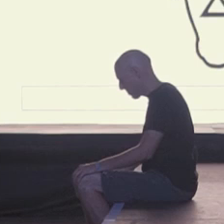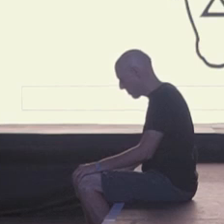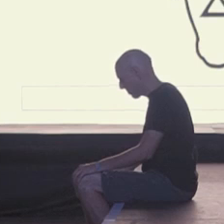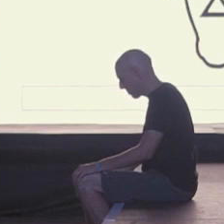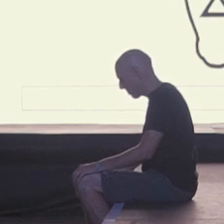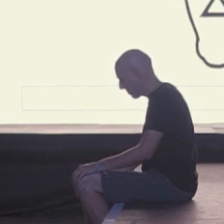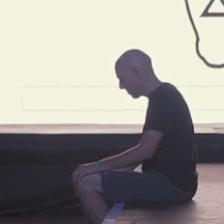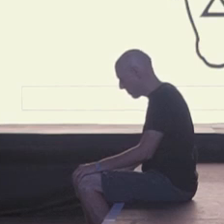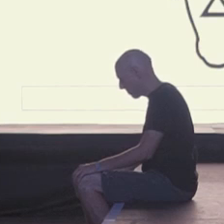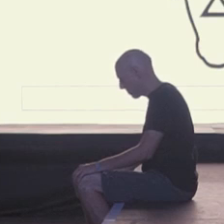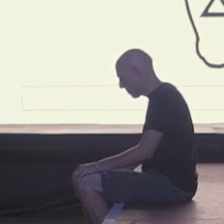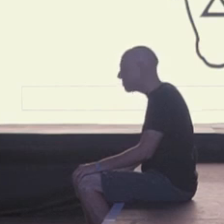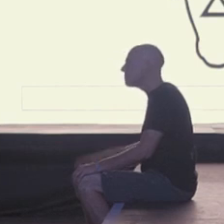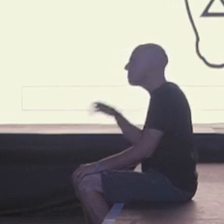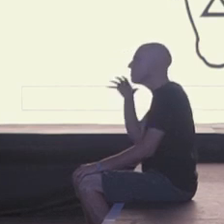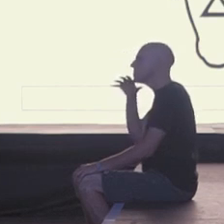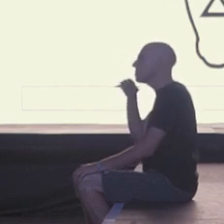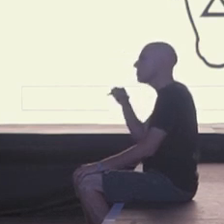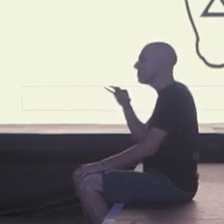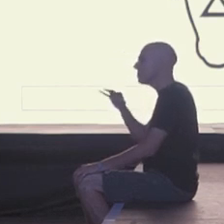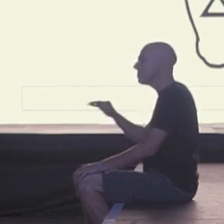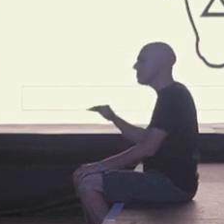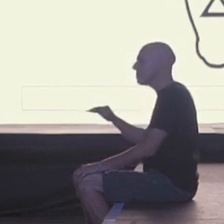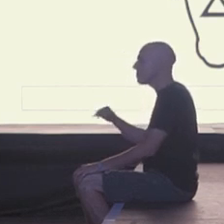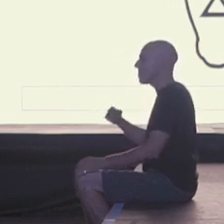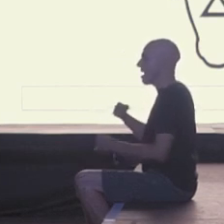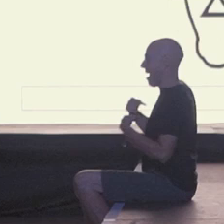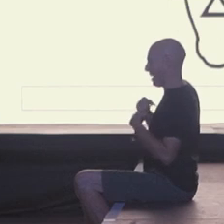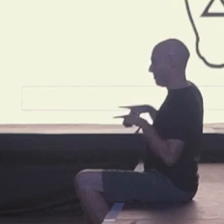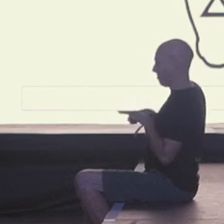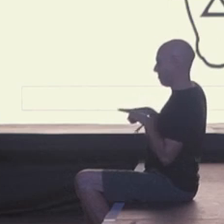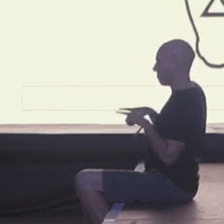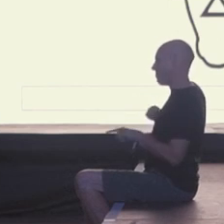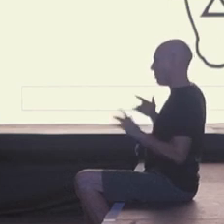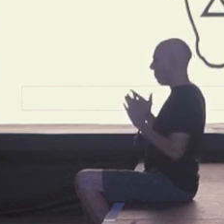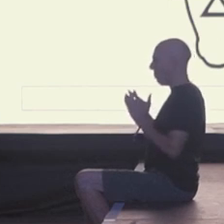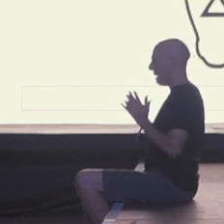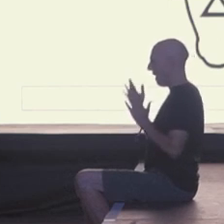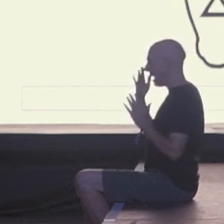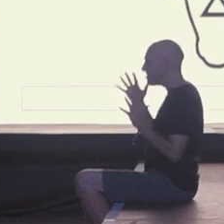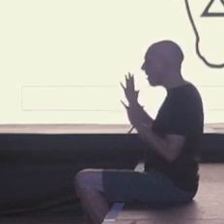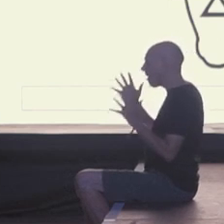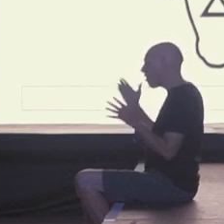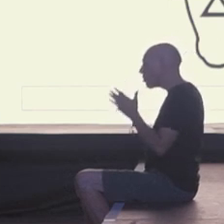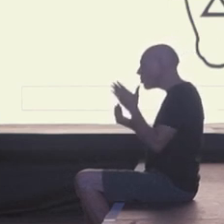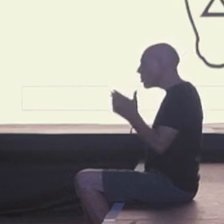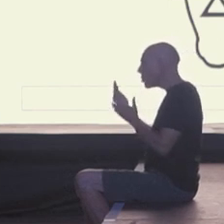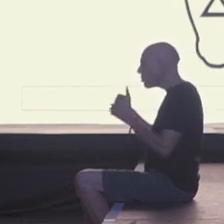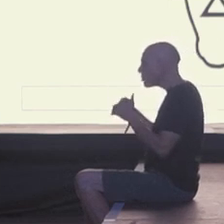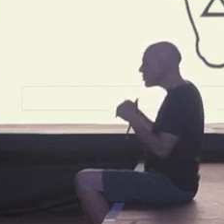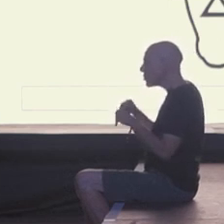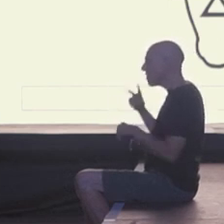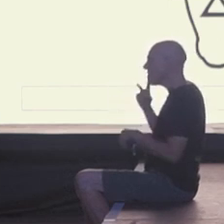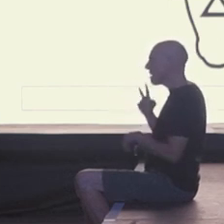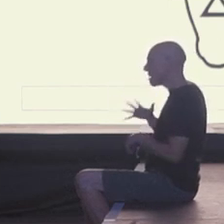Brilliant. Thank you, sir. I am one of those middle-aged, relatively new to the movement type of people.